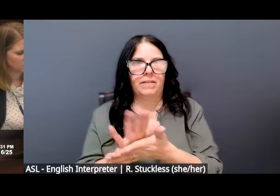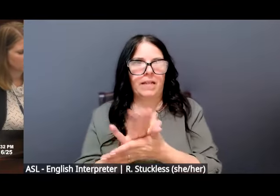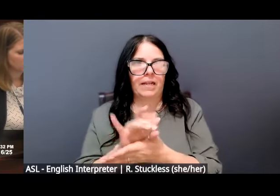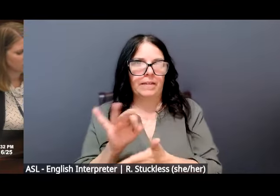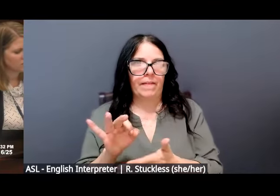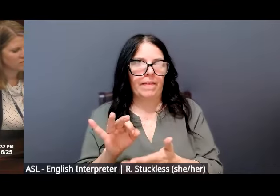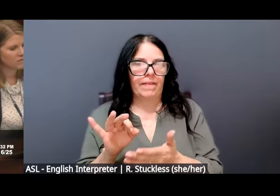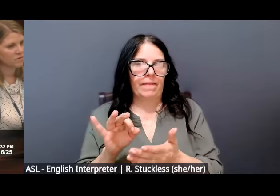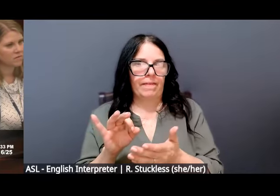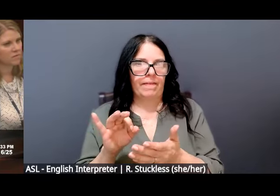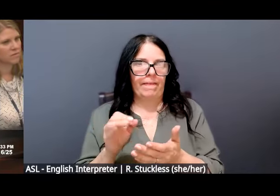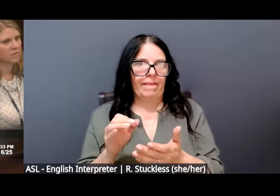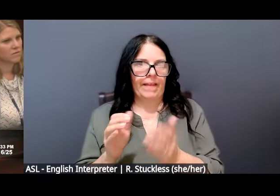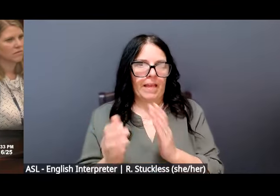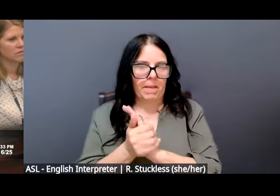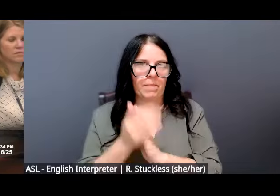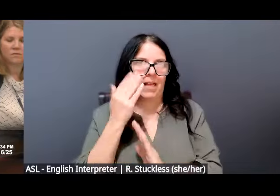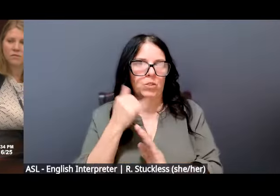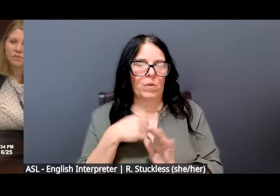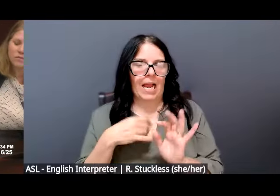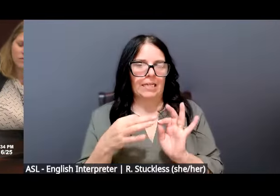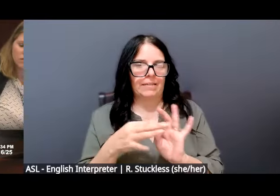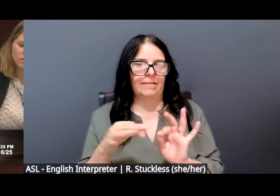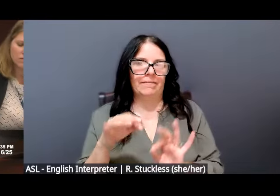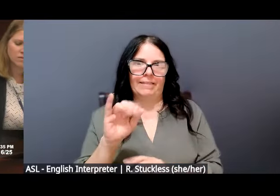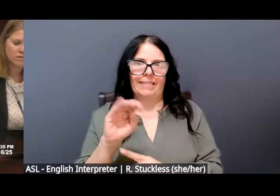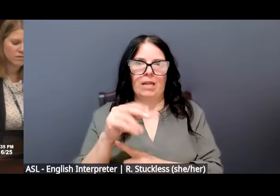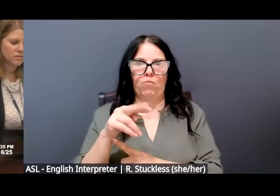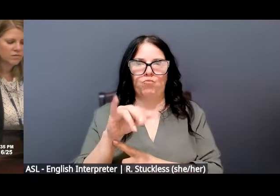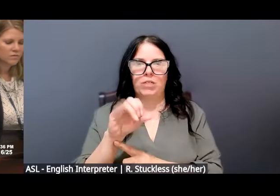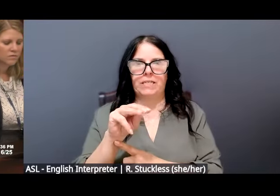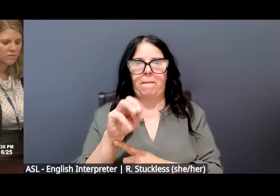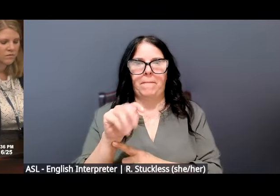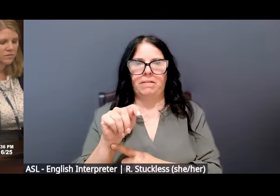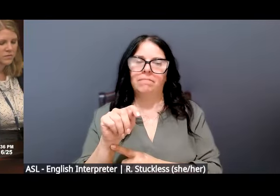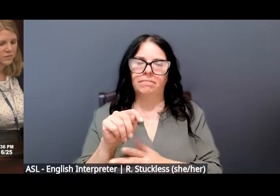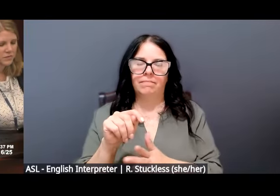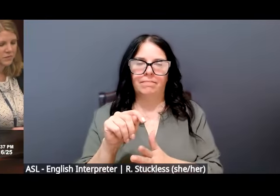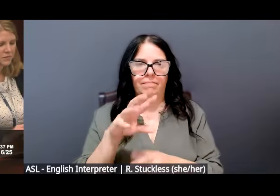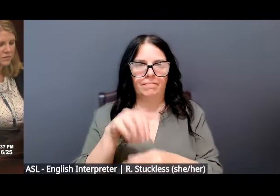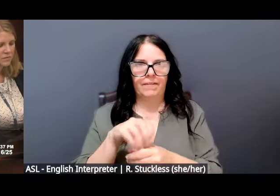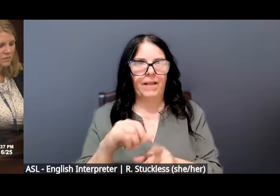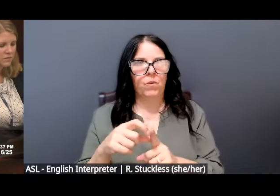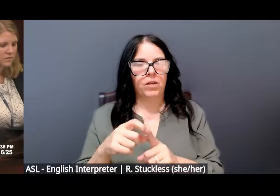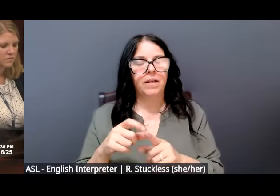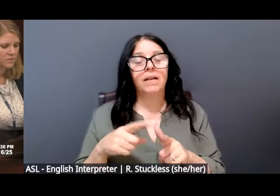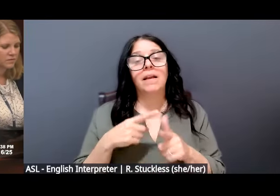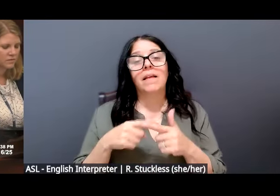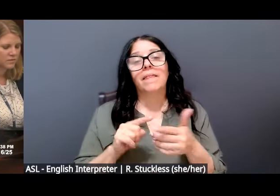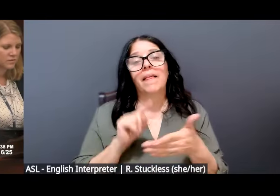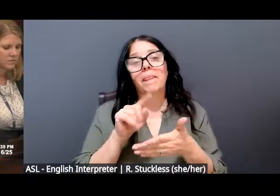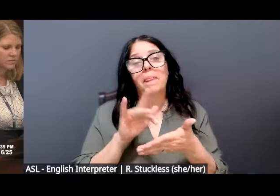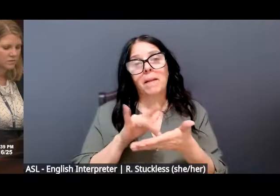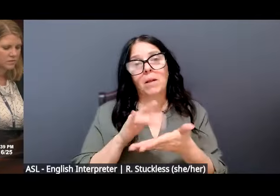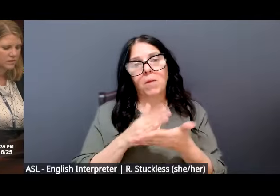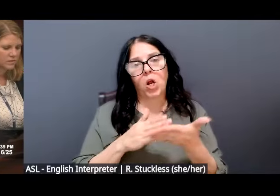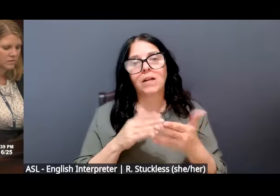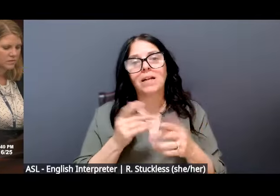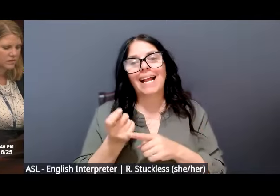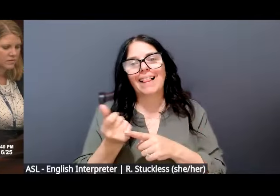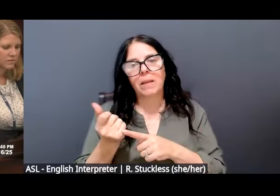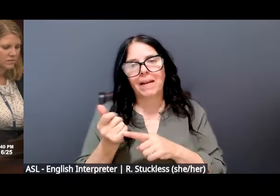constitutional amendment itself. That's why I chose imprisonment specifically. And then that middle one, the eliminate affidavit